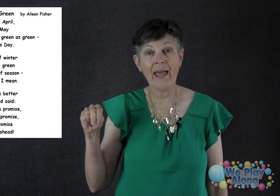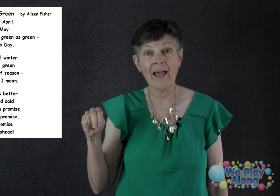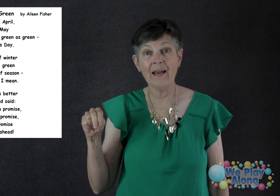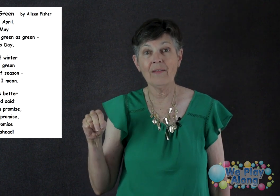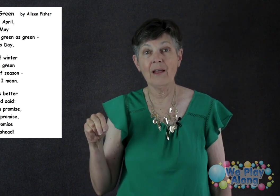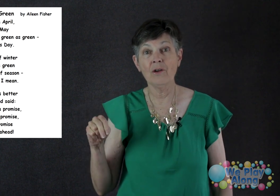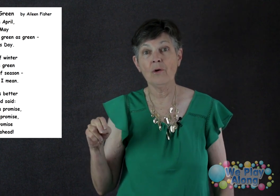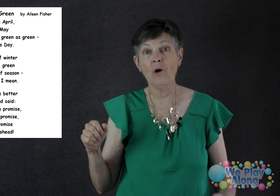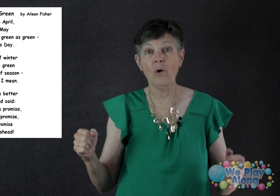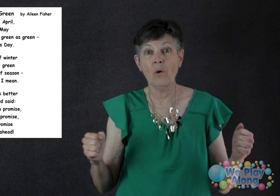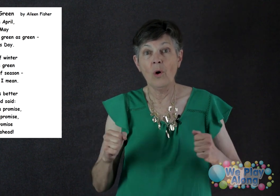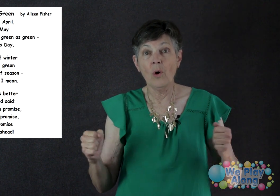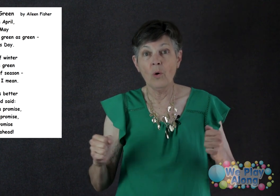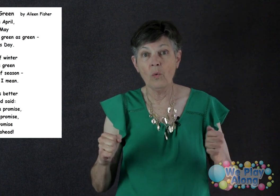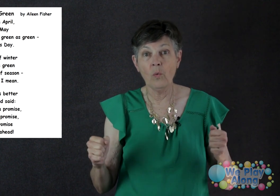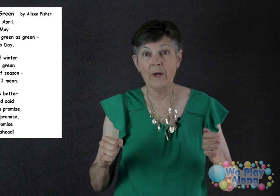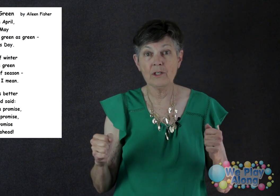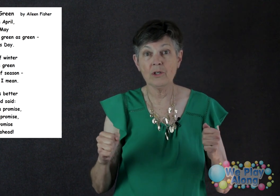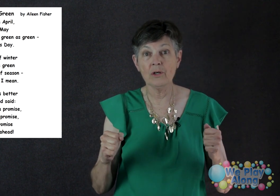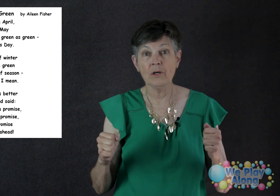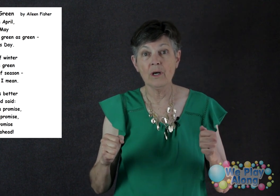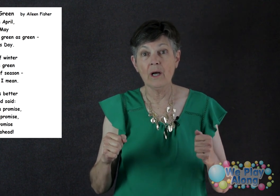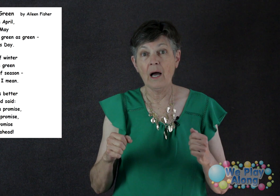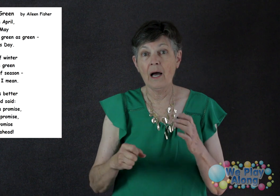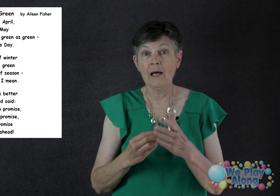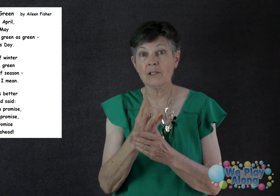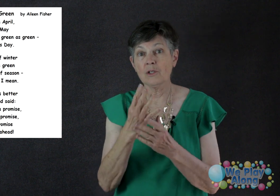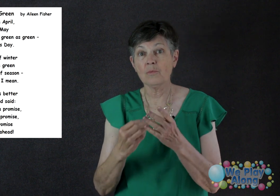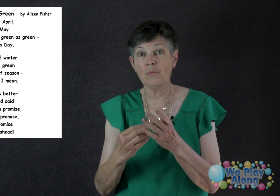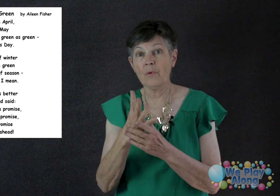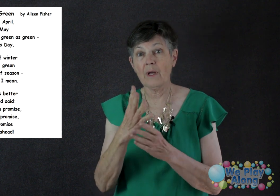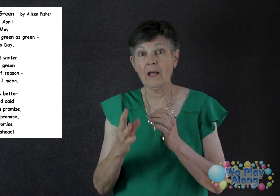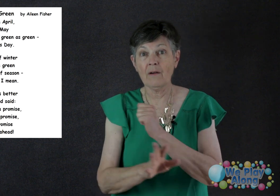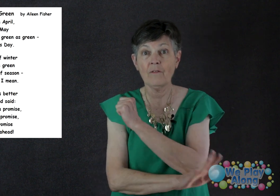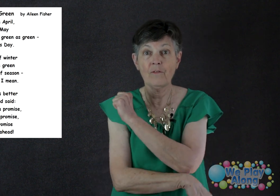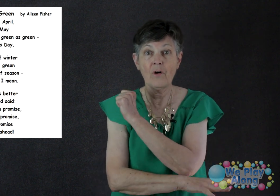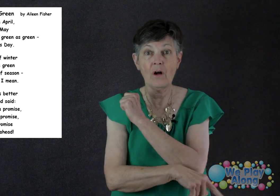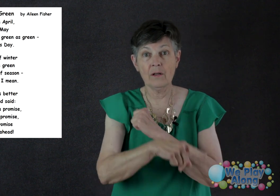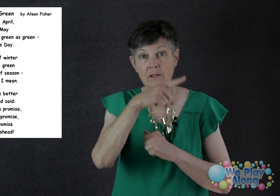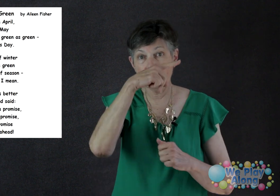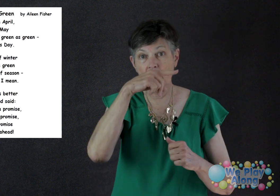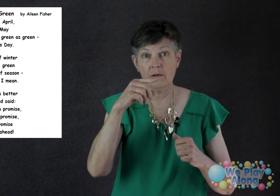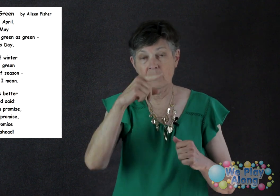S-E-A-S-O-N, and then you go winter, spring, fall, and or